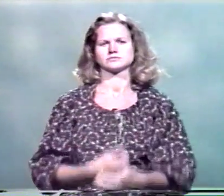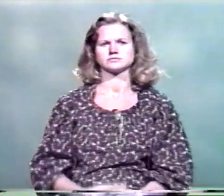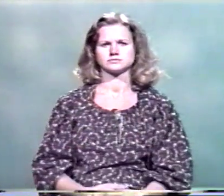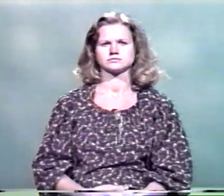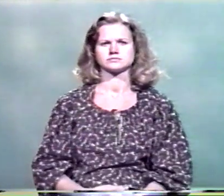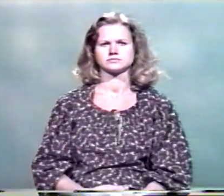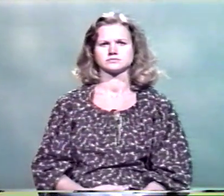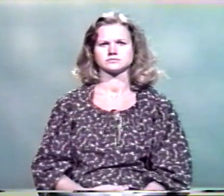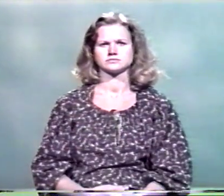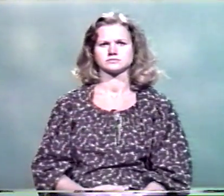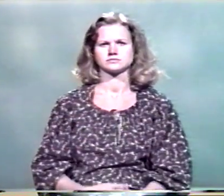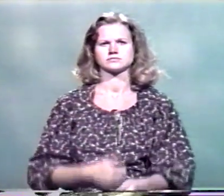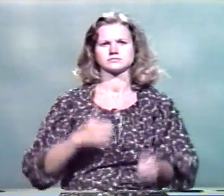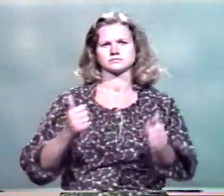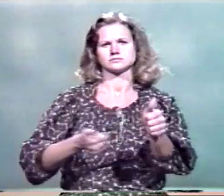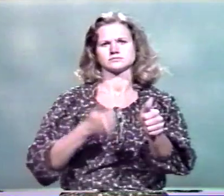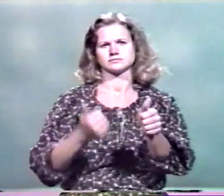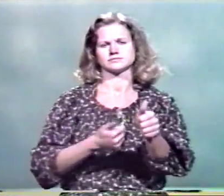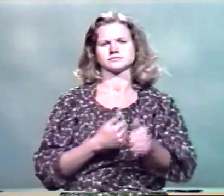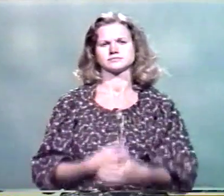To chase or follow.